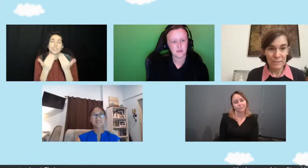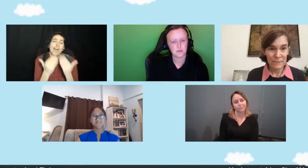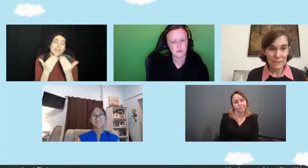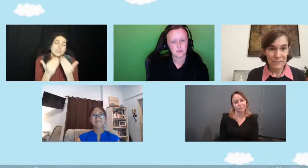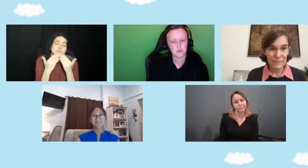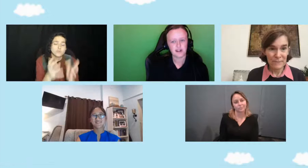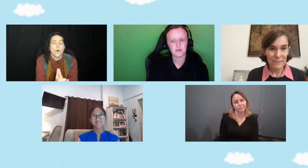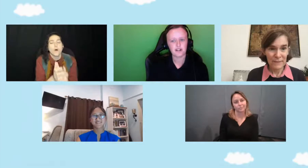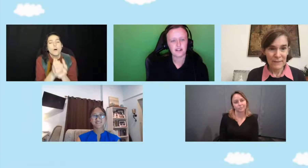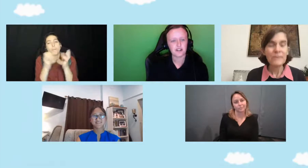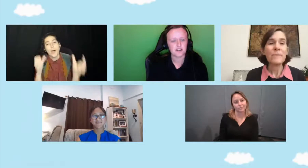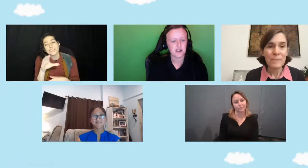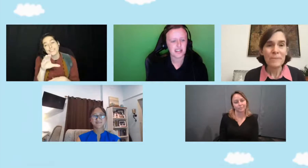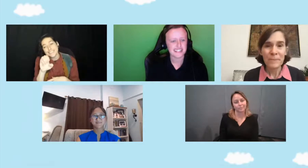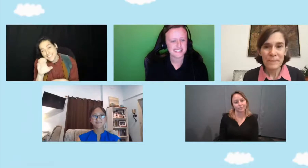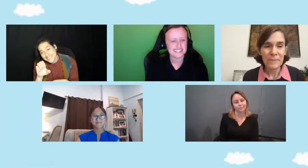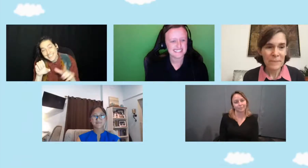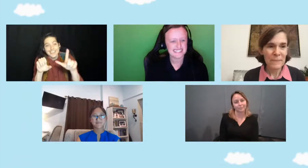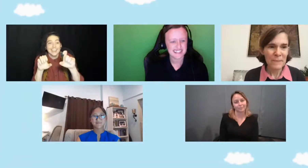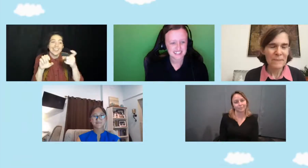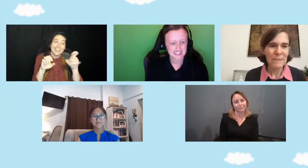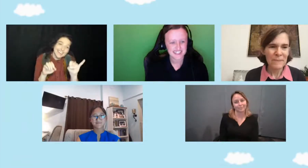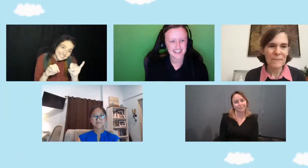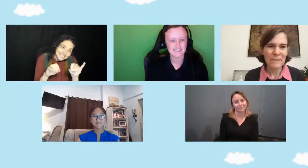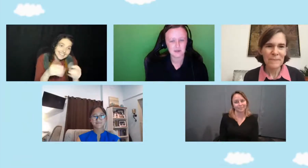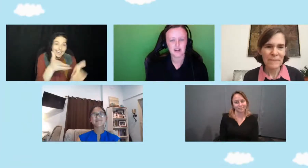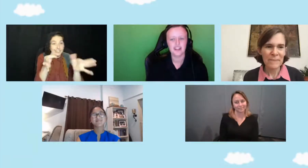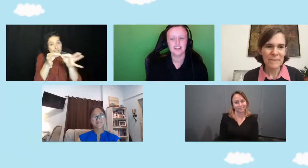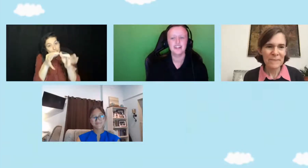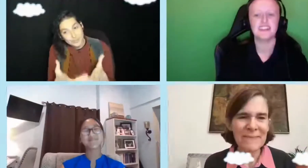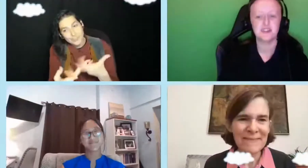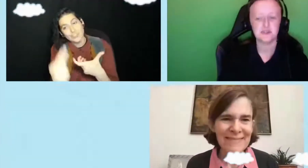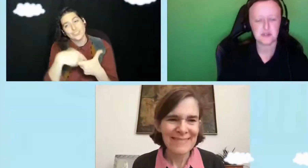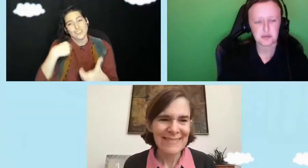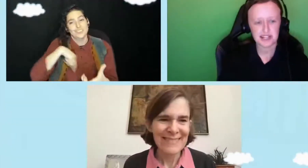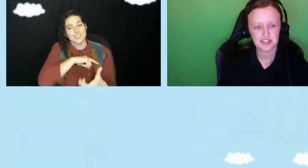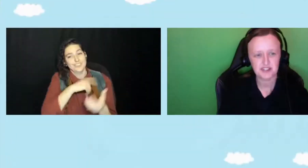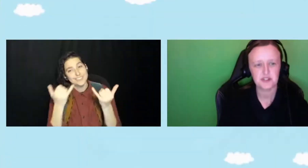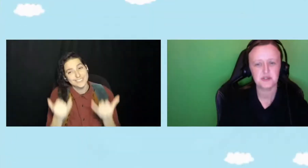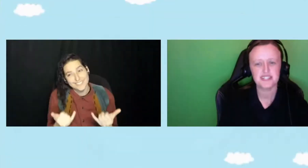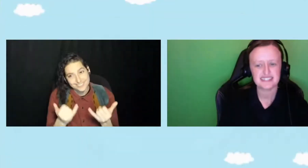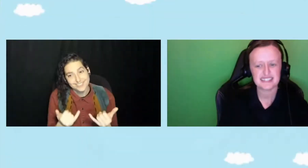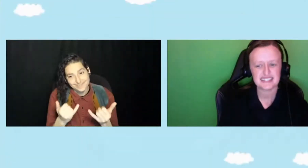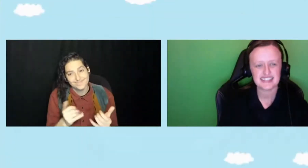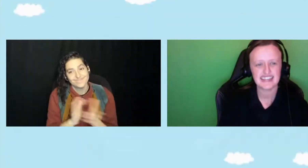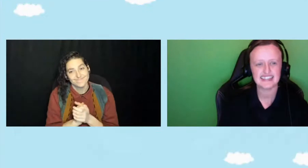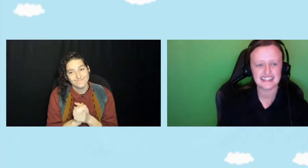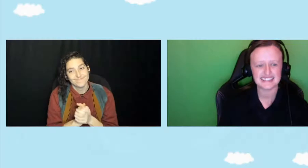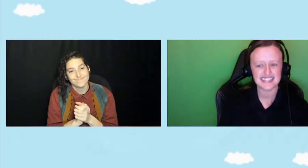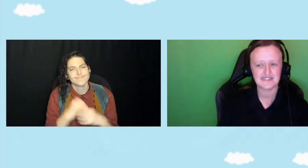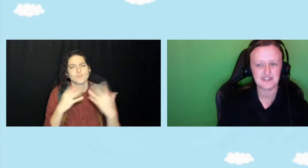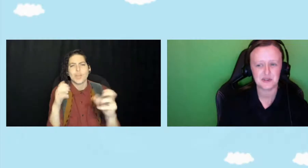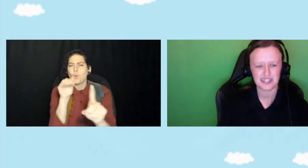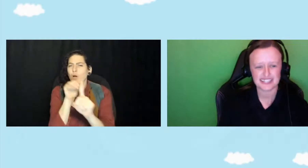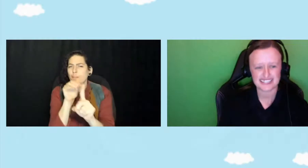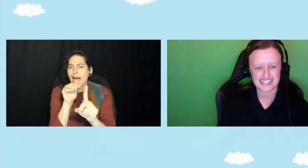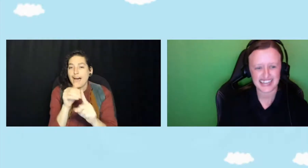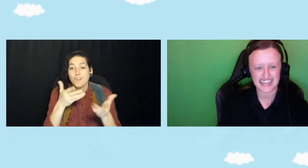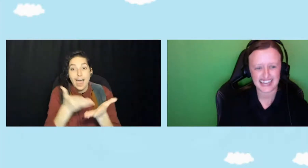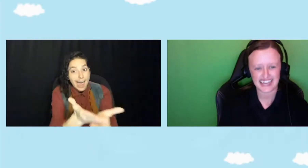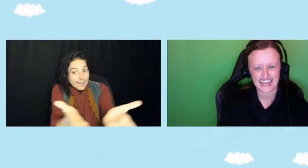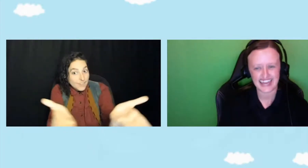Okay. Well, what a great discussion, everyone. Thank you so much to Cece and Lexi for joining